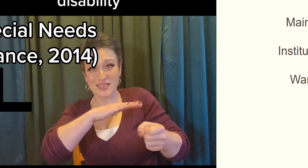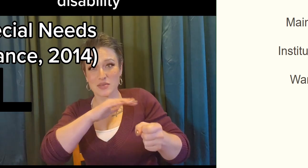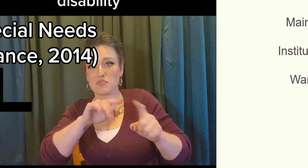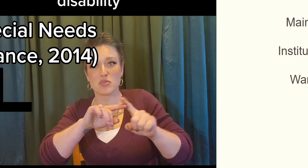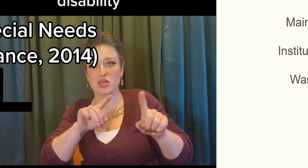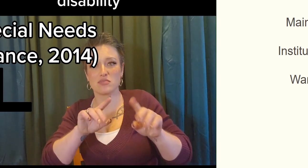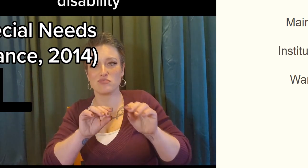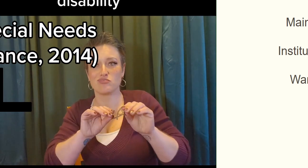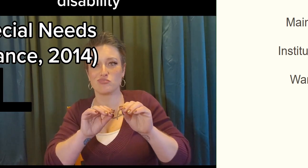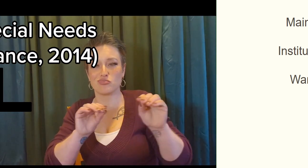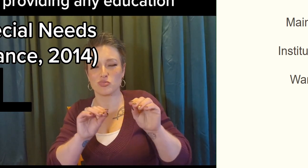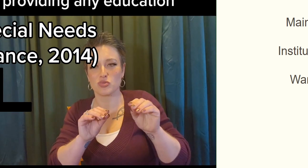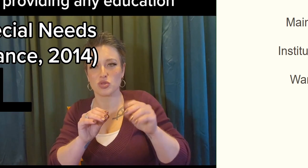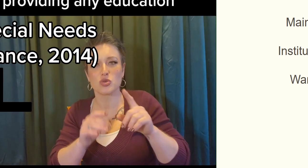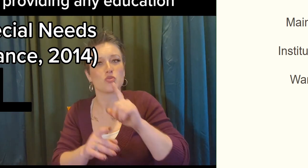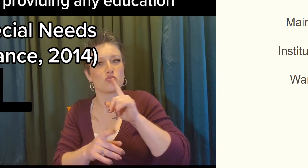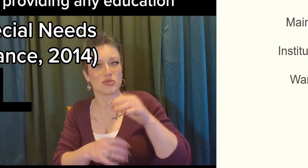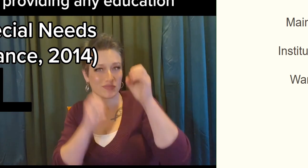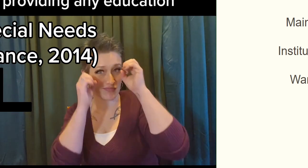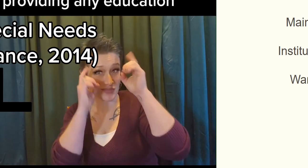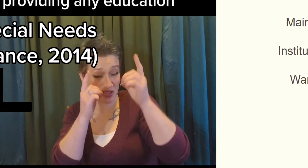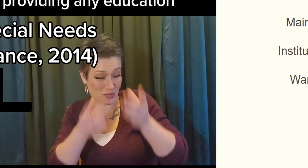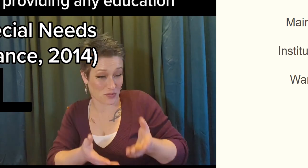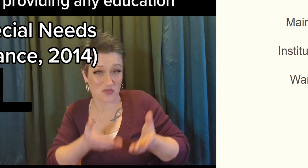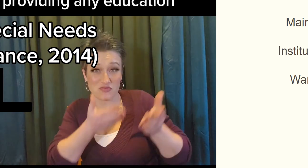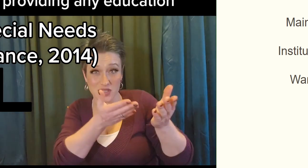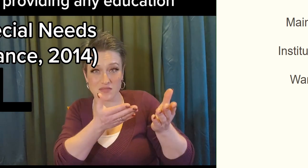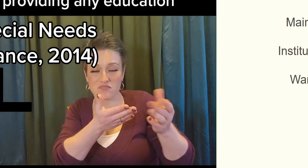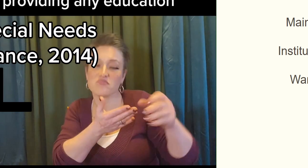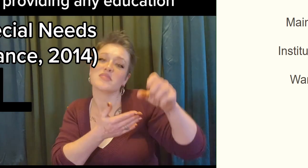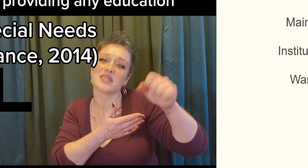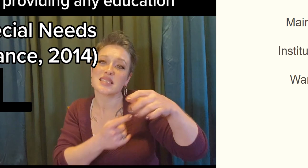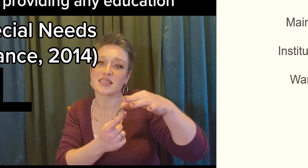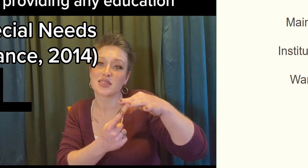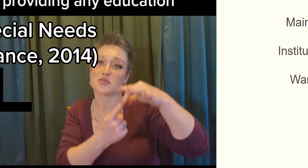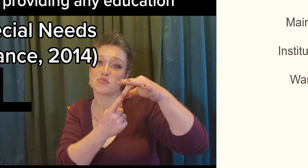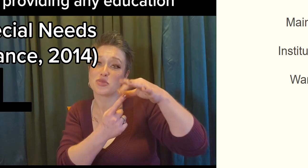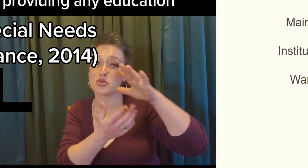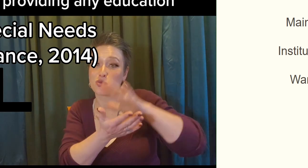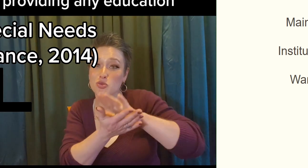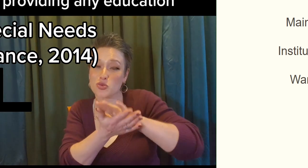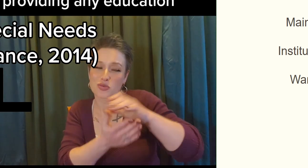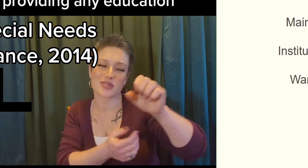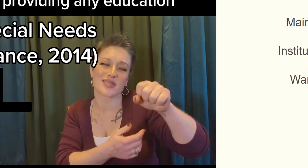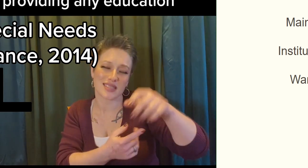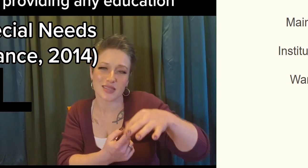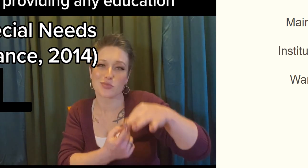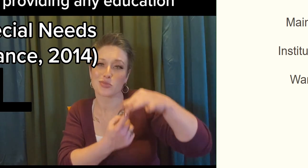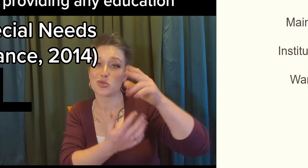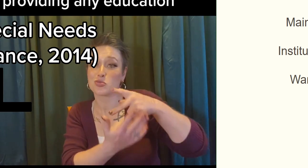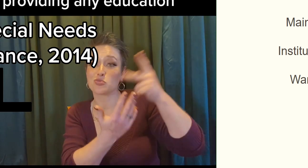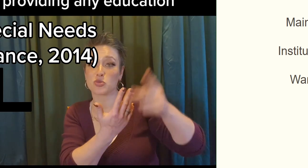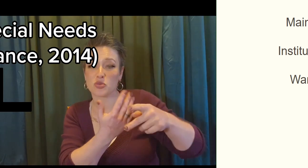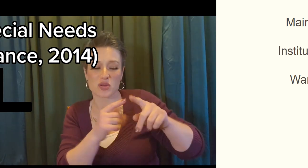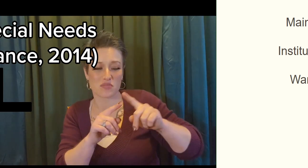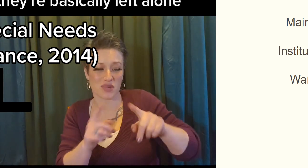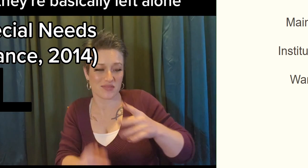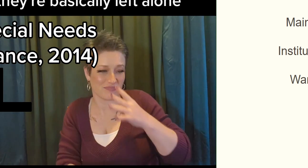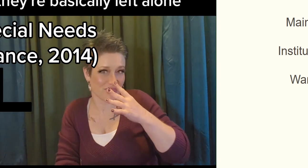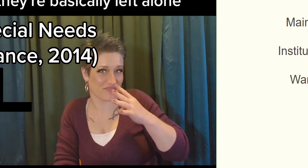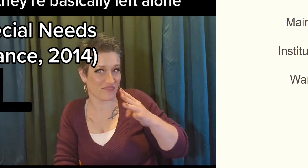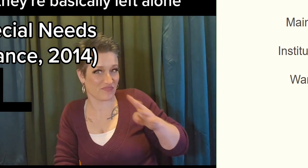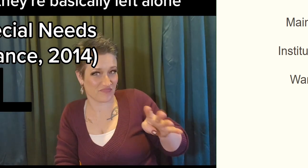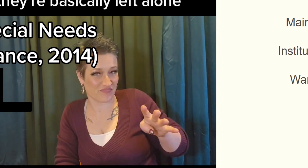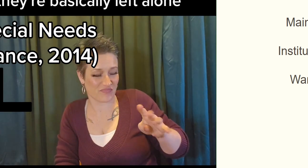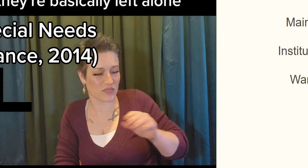qualifying disability and putting them in a special program, but not really providing any education. Yes, it's a